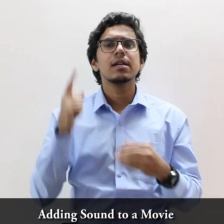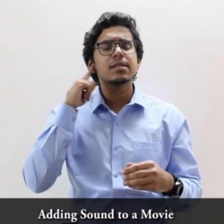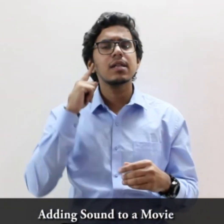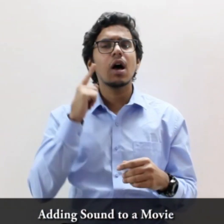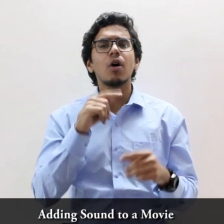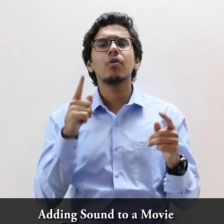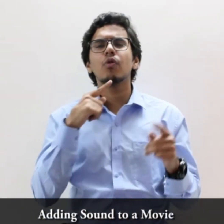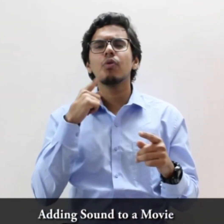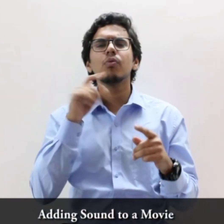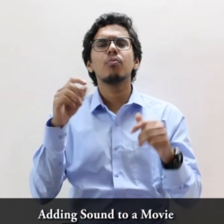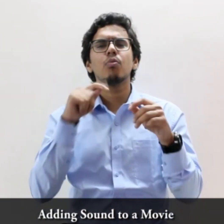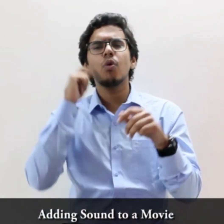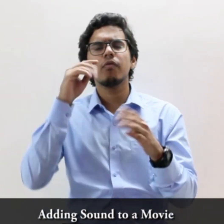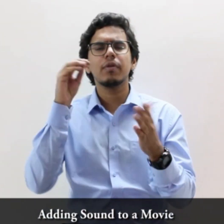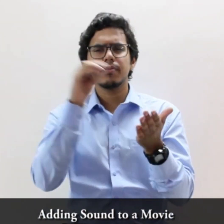Adding sound to a movie.